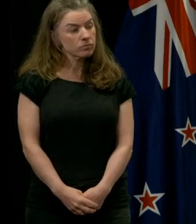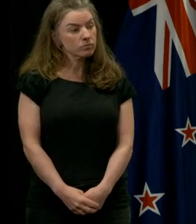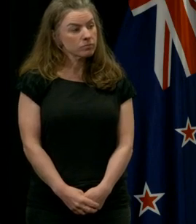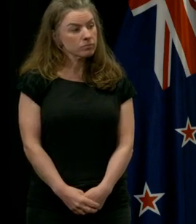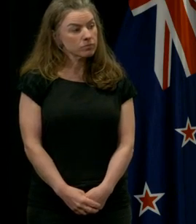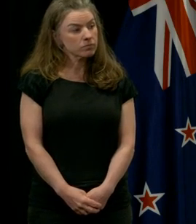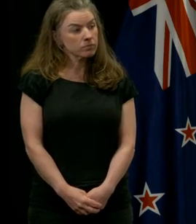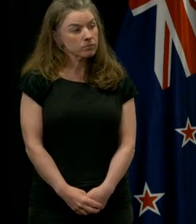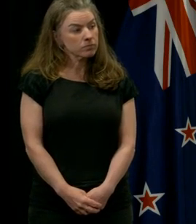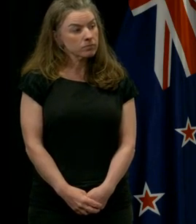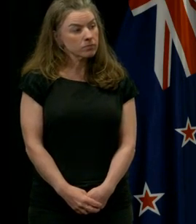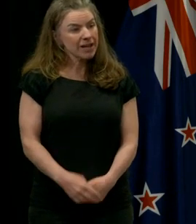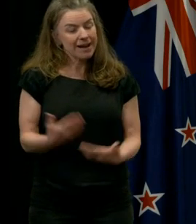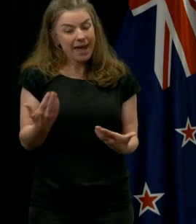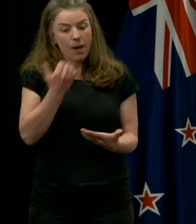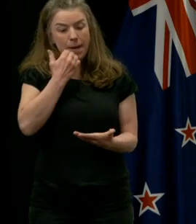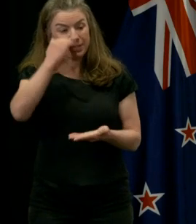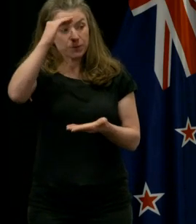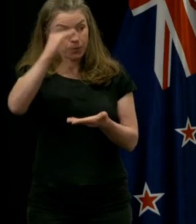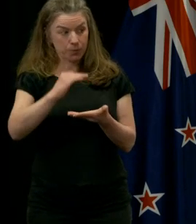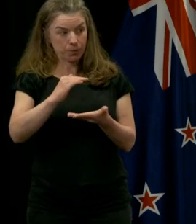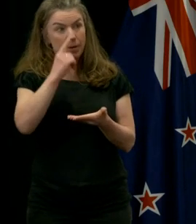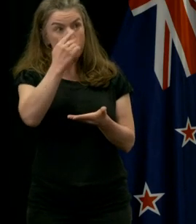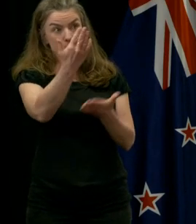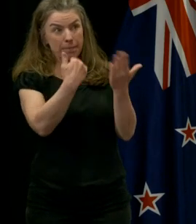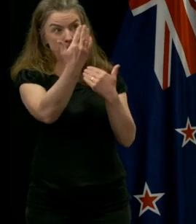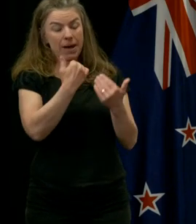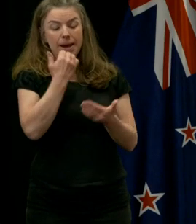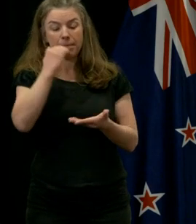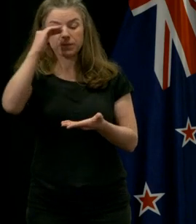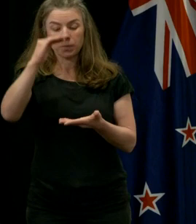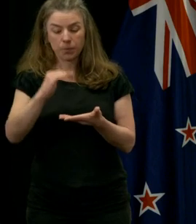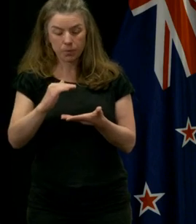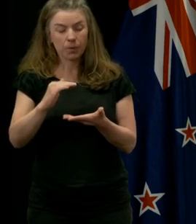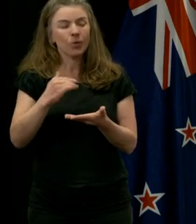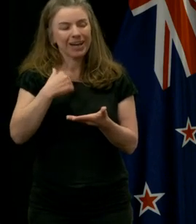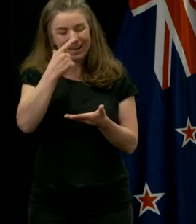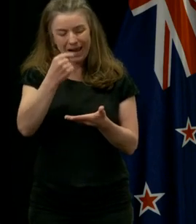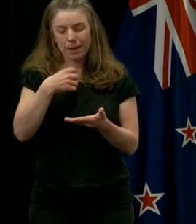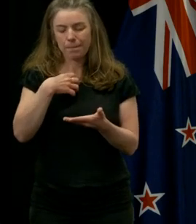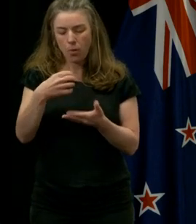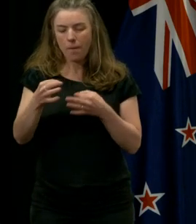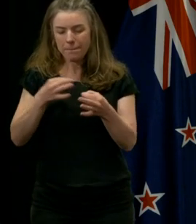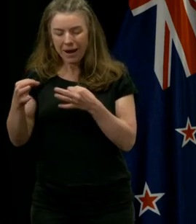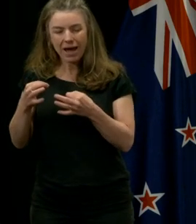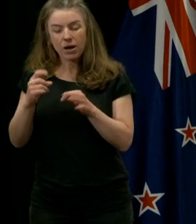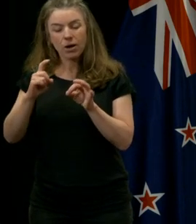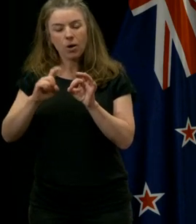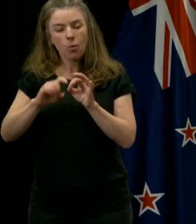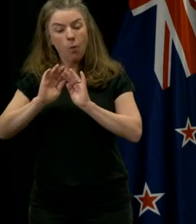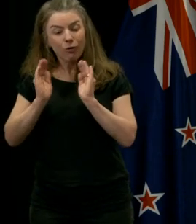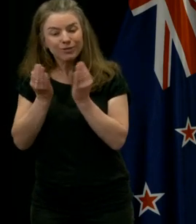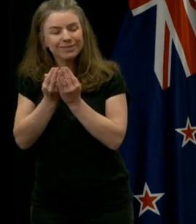manageable than we've had in the past, whether or not we can do things that are more explicit around quarantine and transportation for those